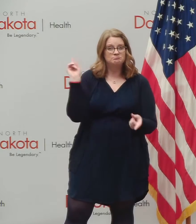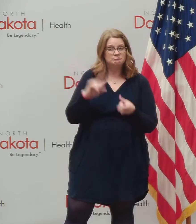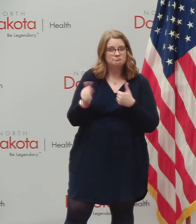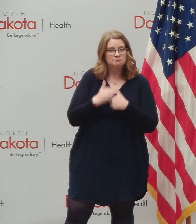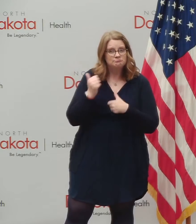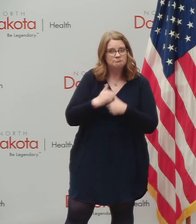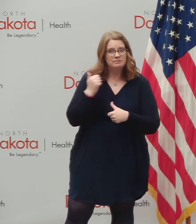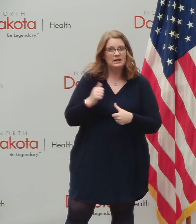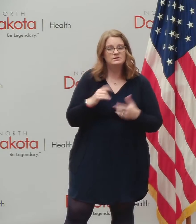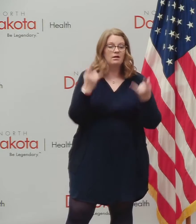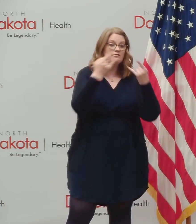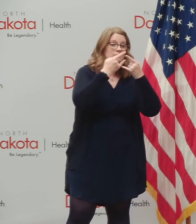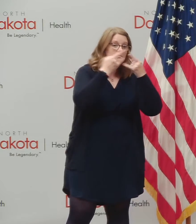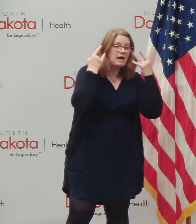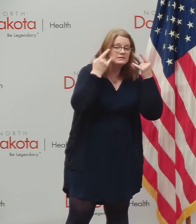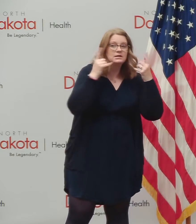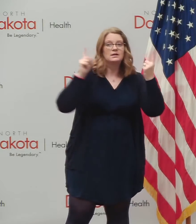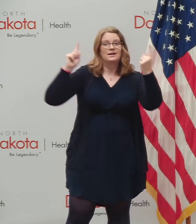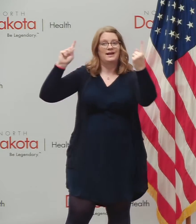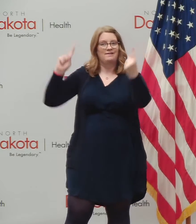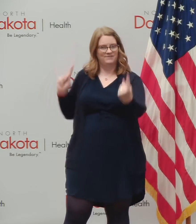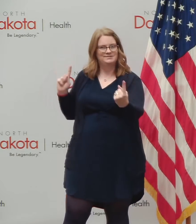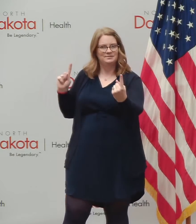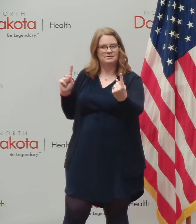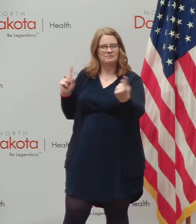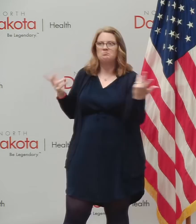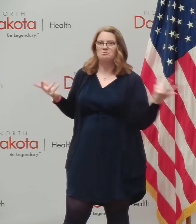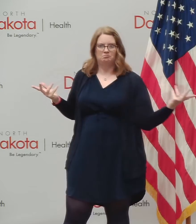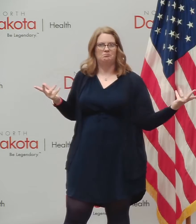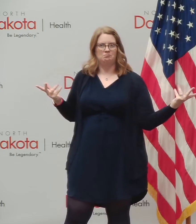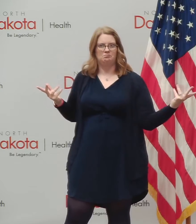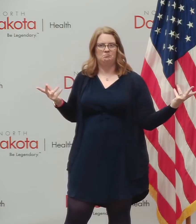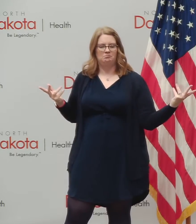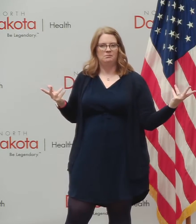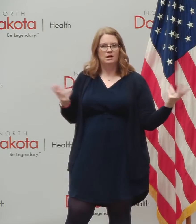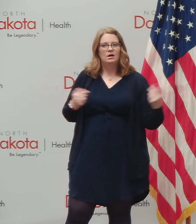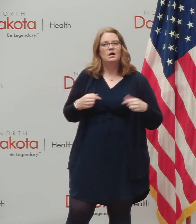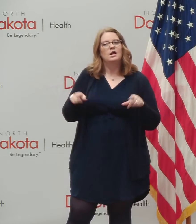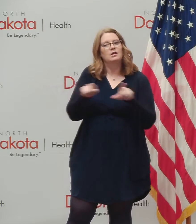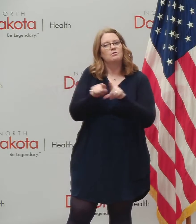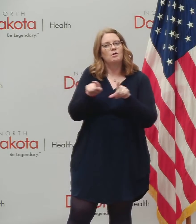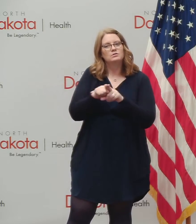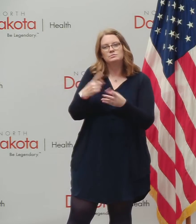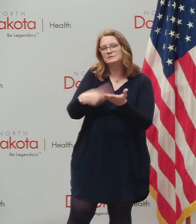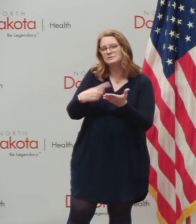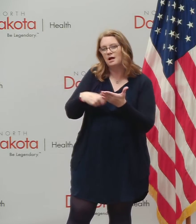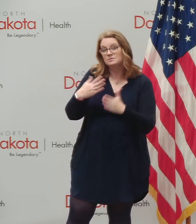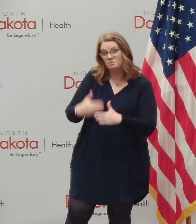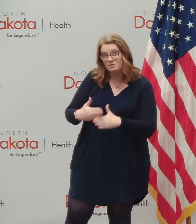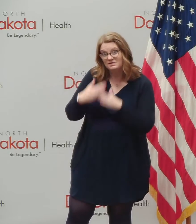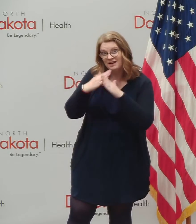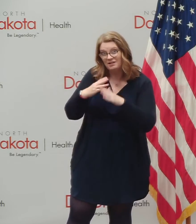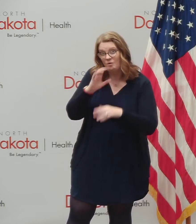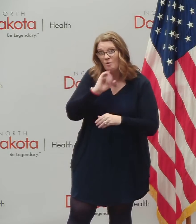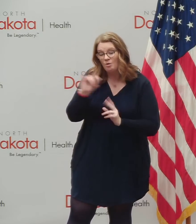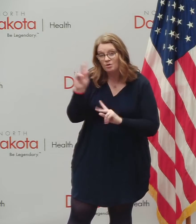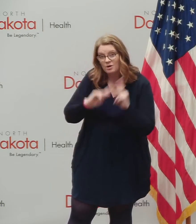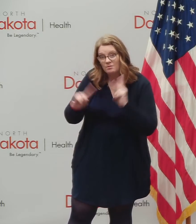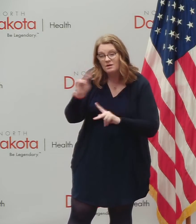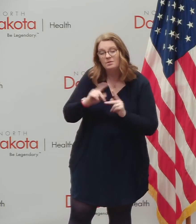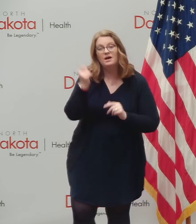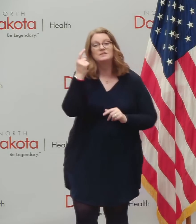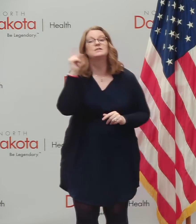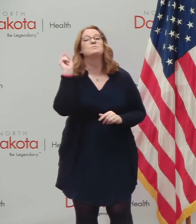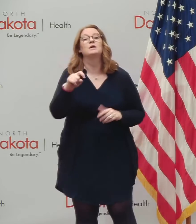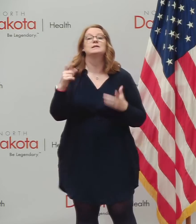and physical distancing. And also, when we're talking about protecting our elderly, we also want to protect our healthcare